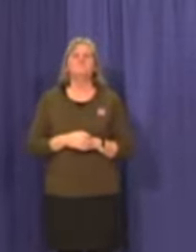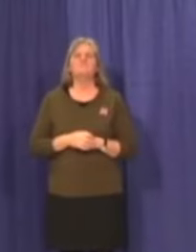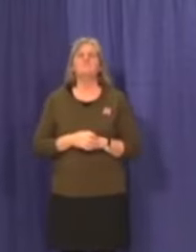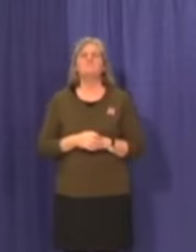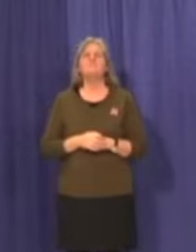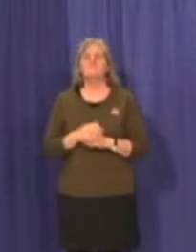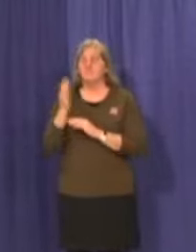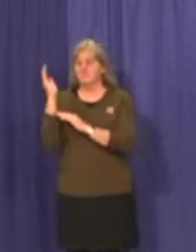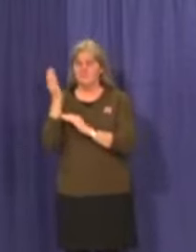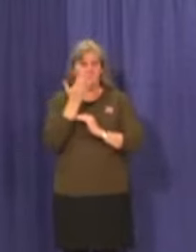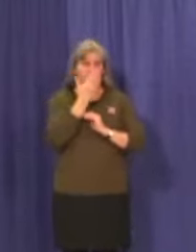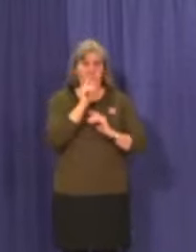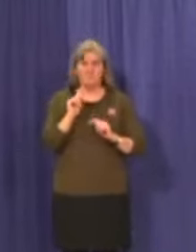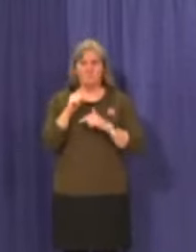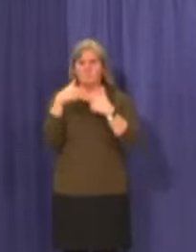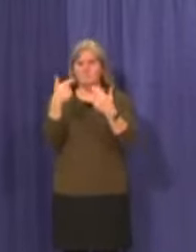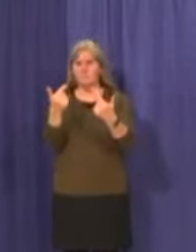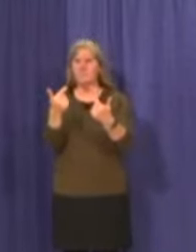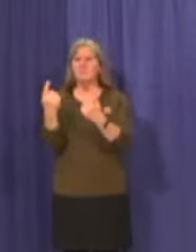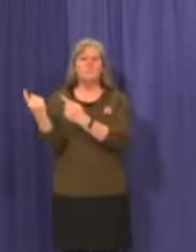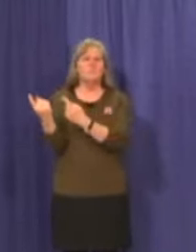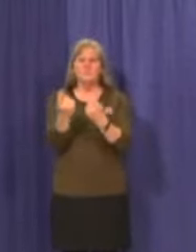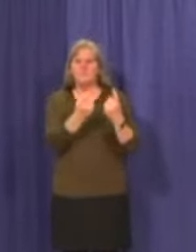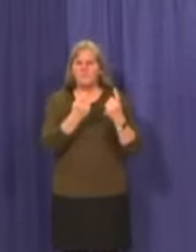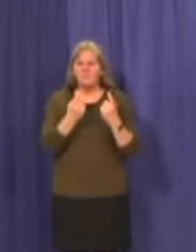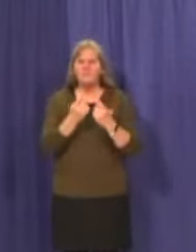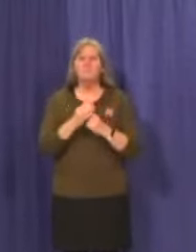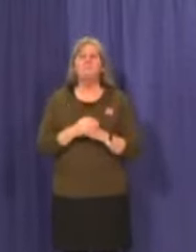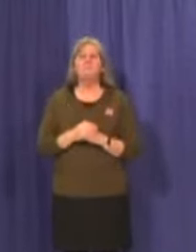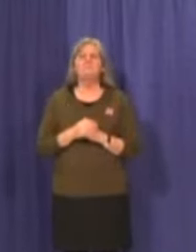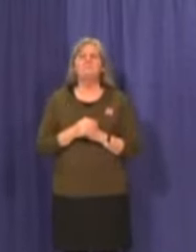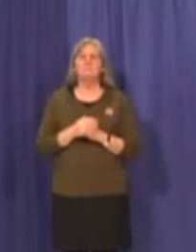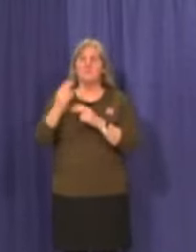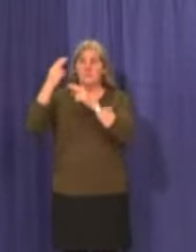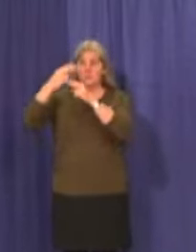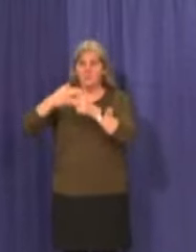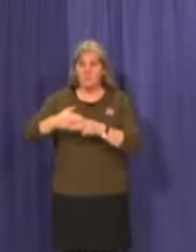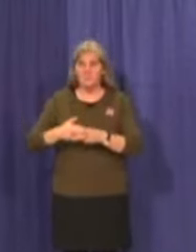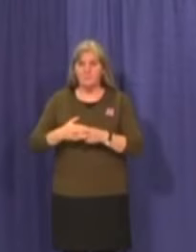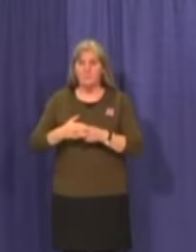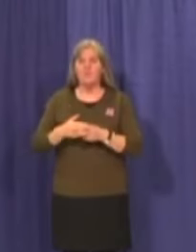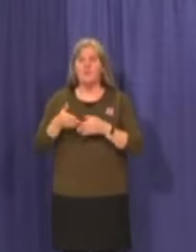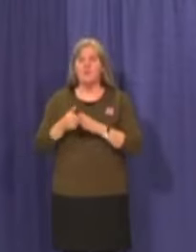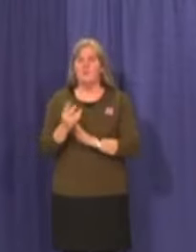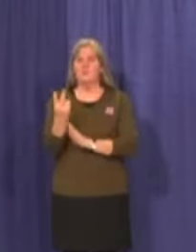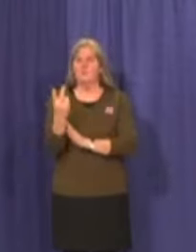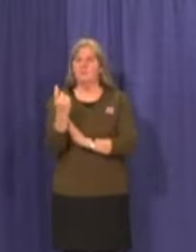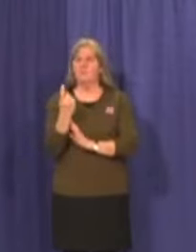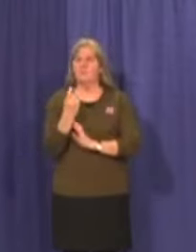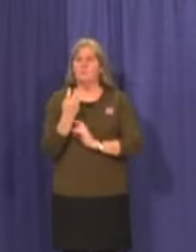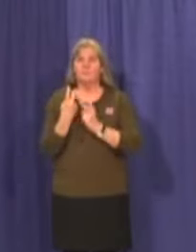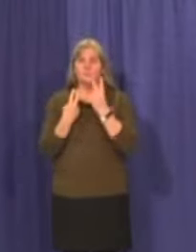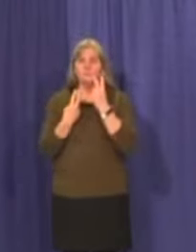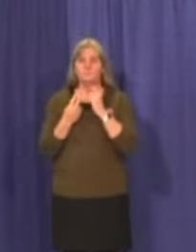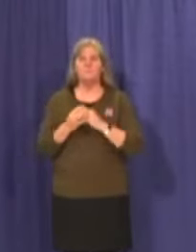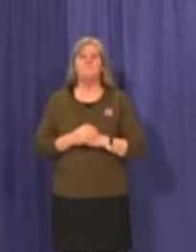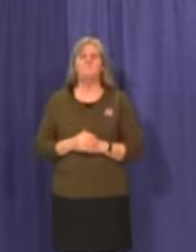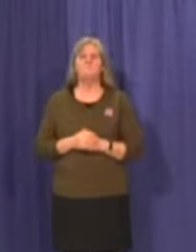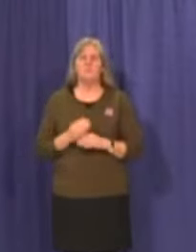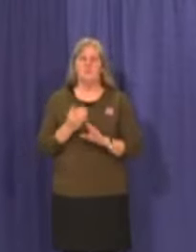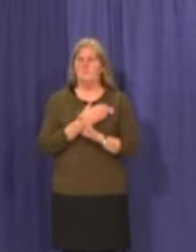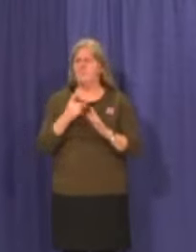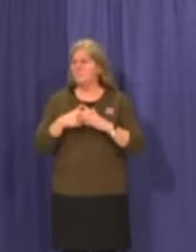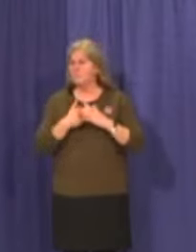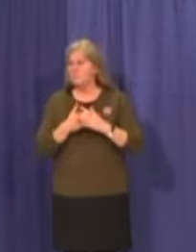Following our speakers, we will go to the phone lines for questions from reporters. We will call you by name and you will each have two questions. Before we